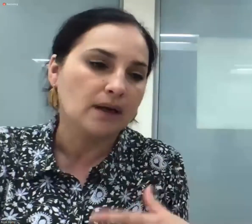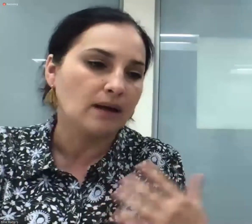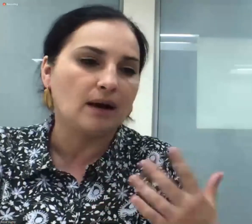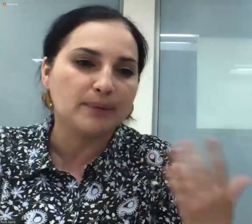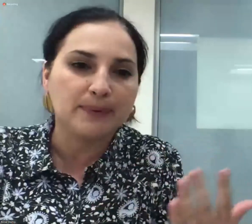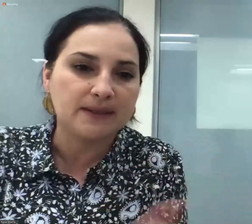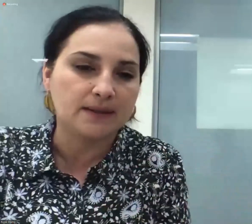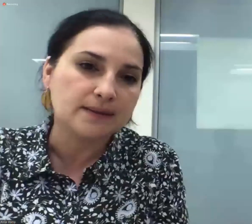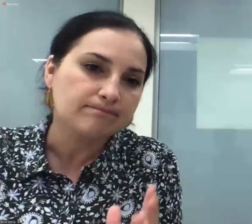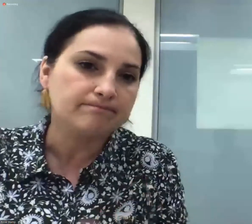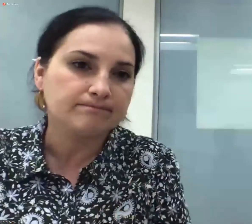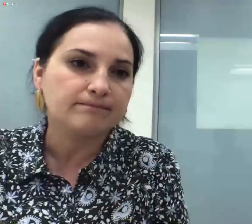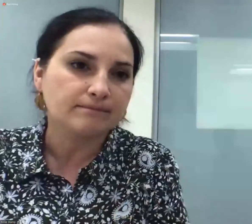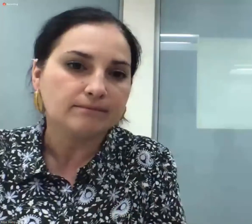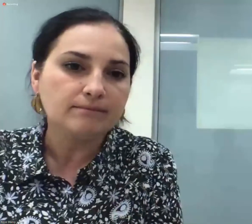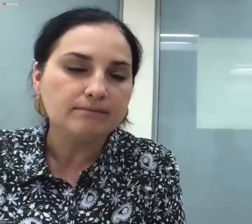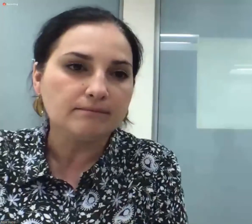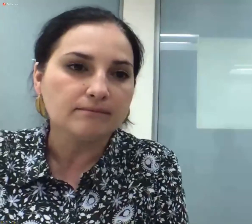level purposes.